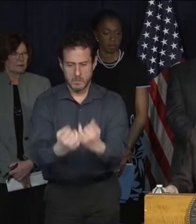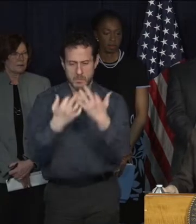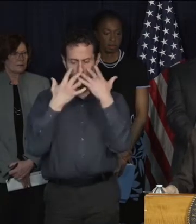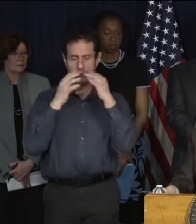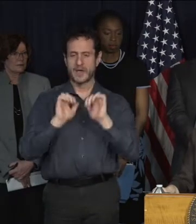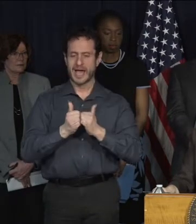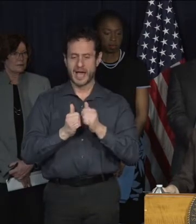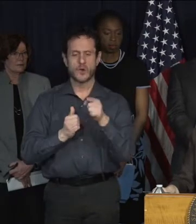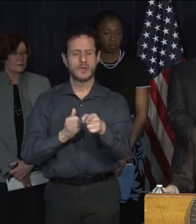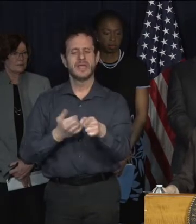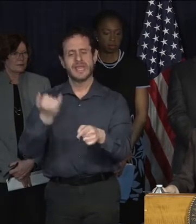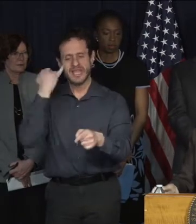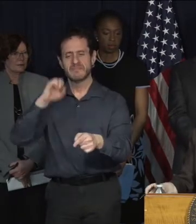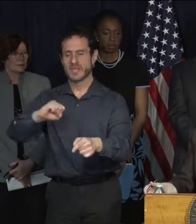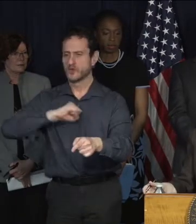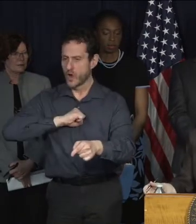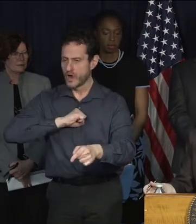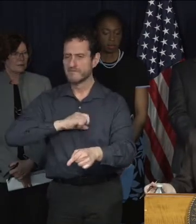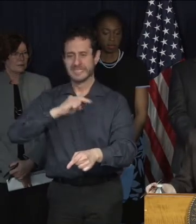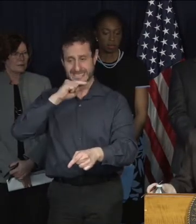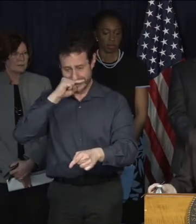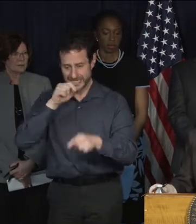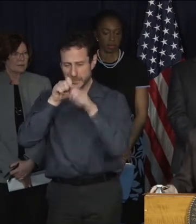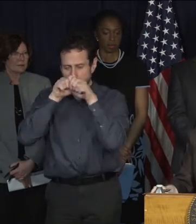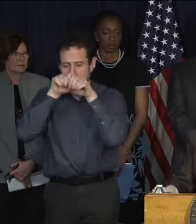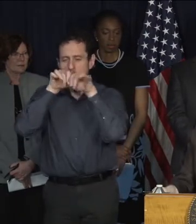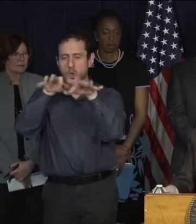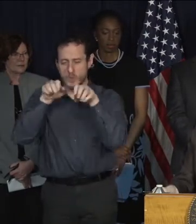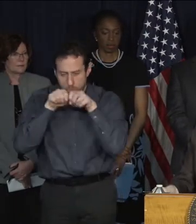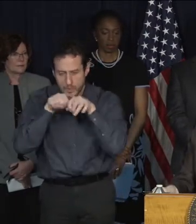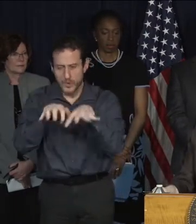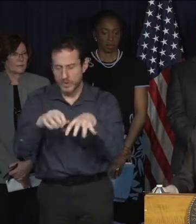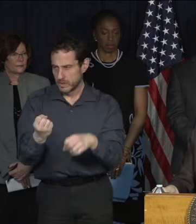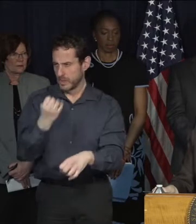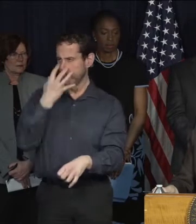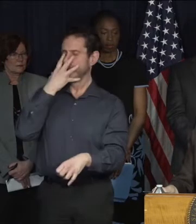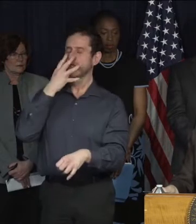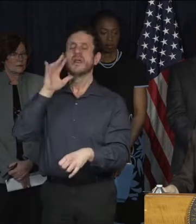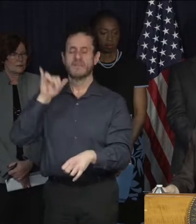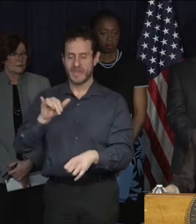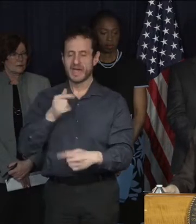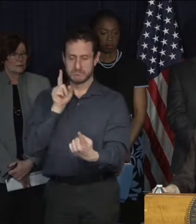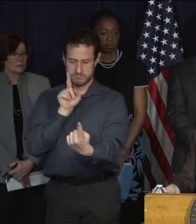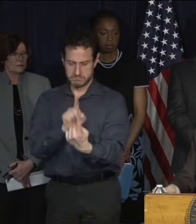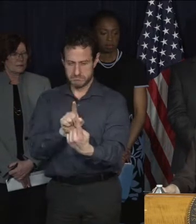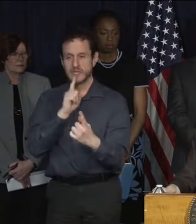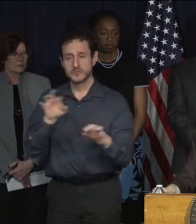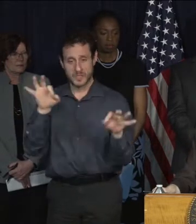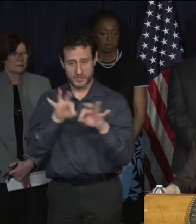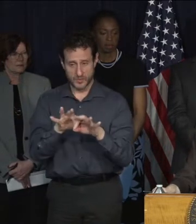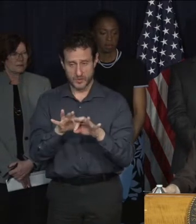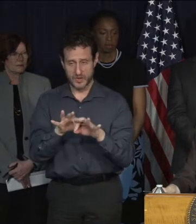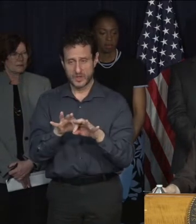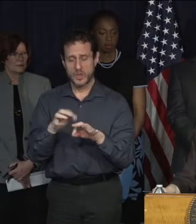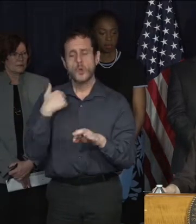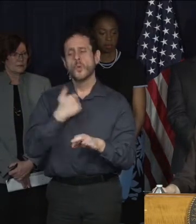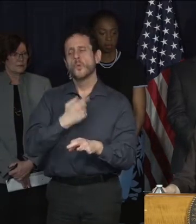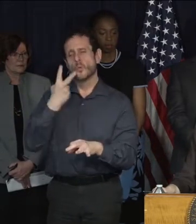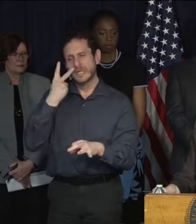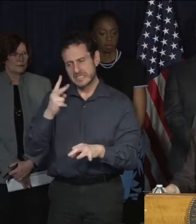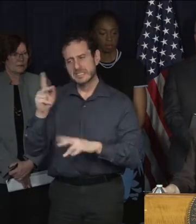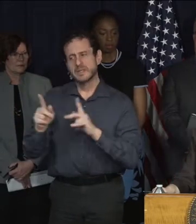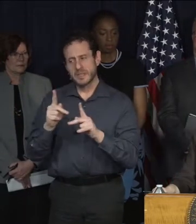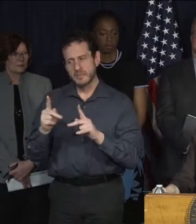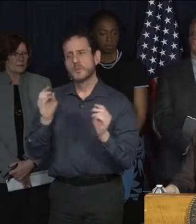in coughs and sneezes, and this close contact is vital. Community spread is being detected in a growing number